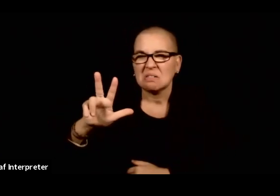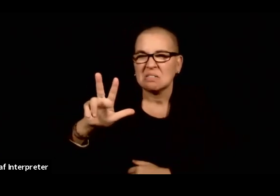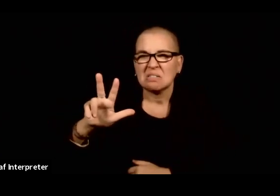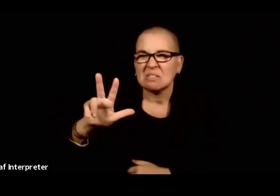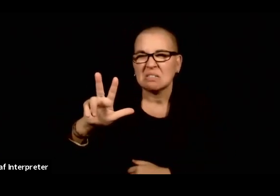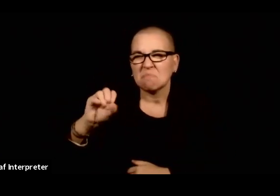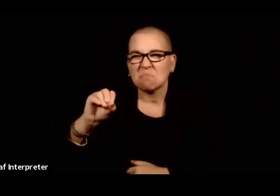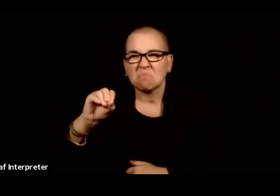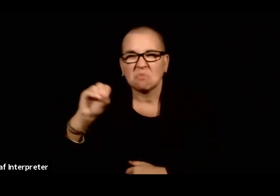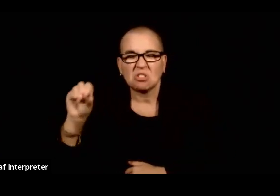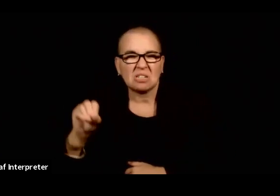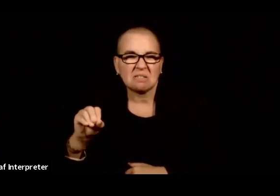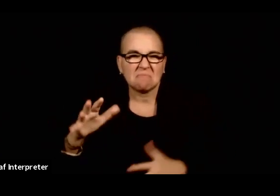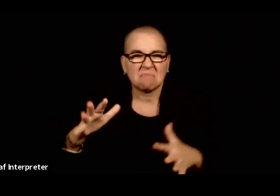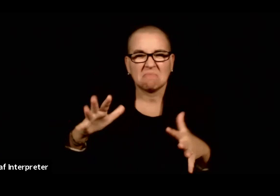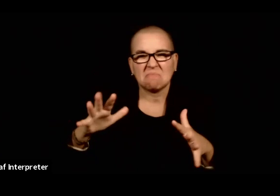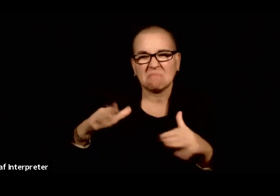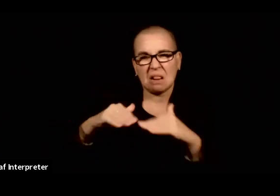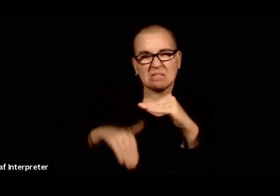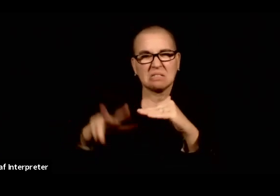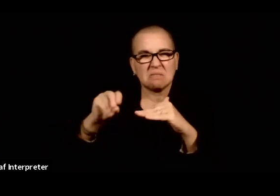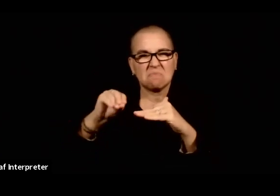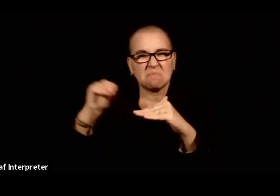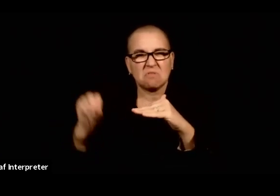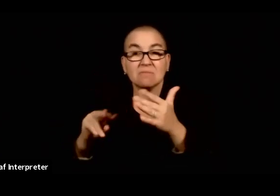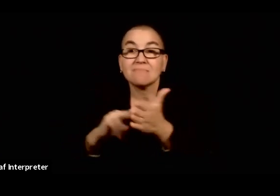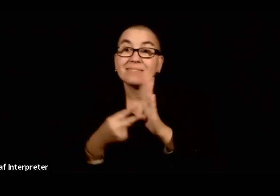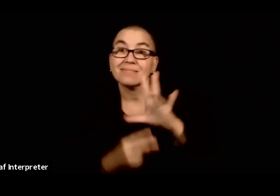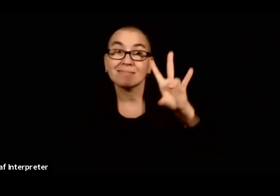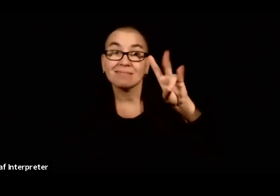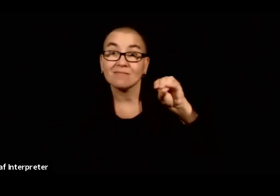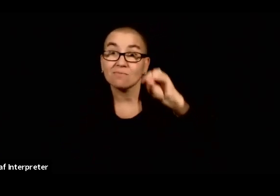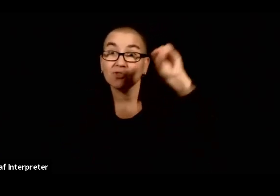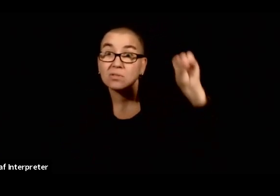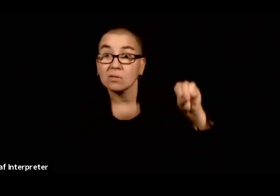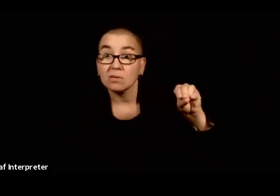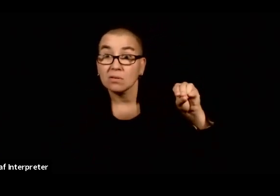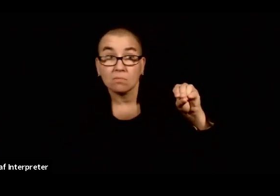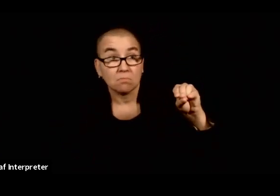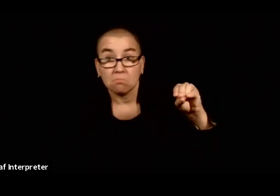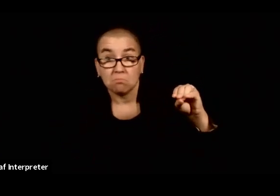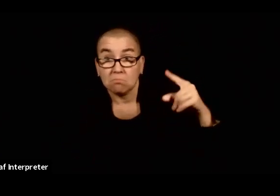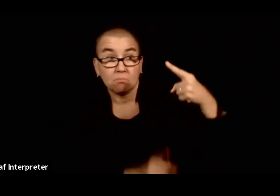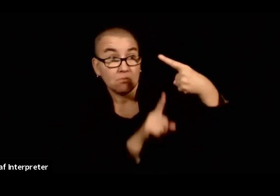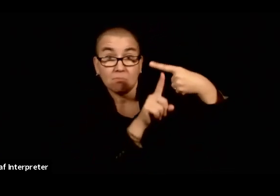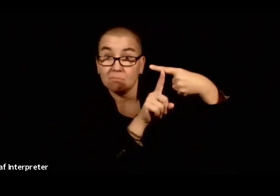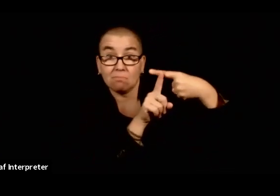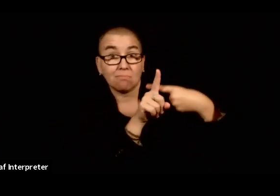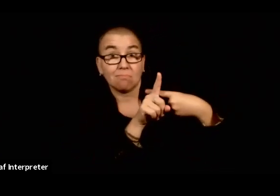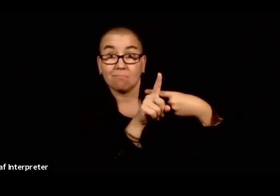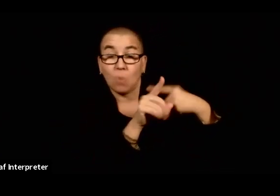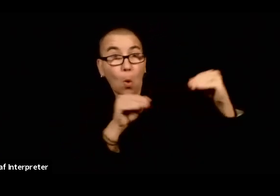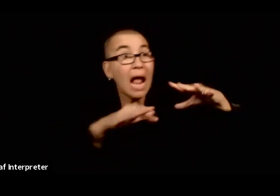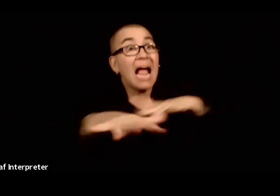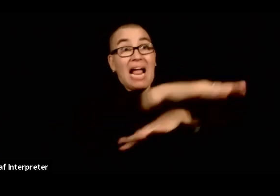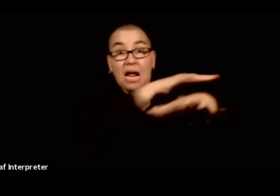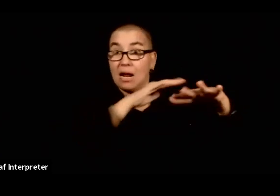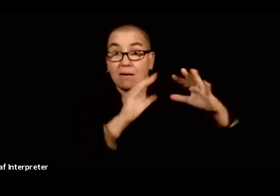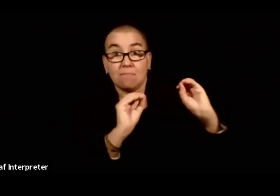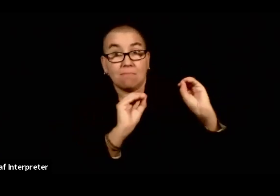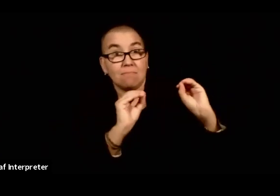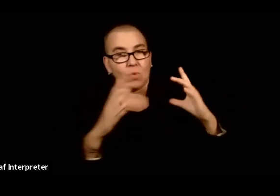them, 71%, have had no cases in the past 28 days. We like to just reiterate those statistics just to make